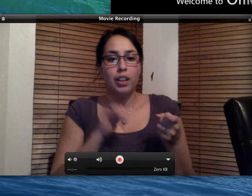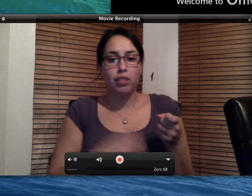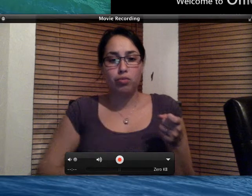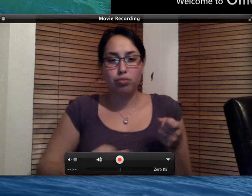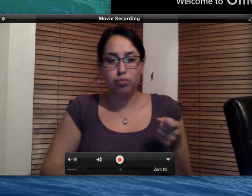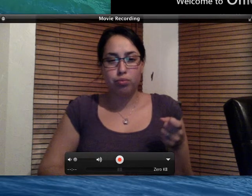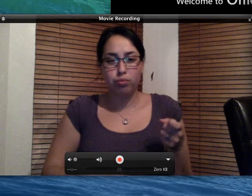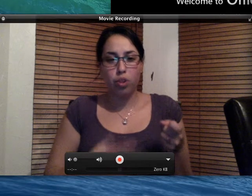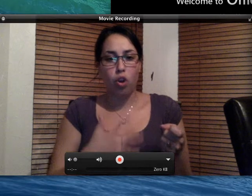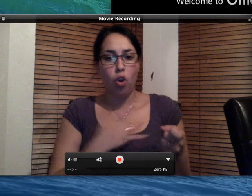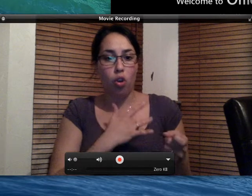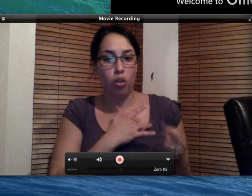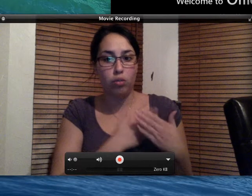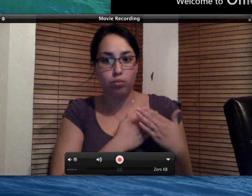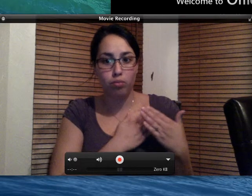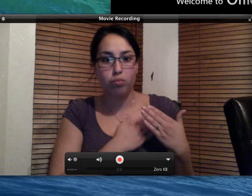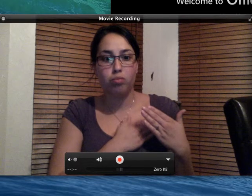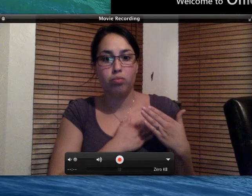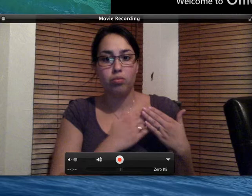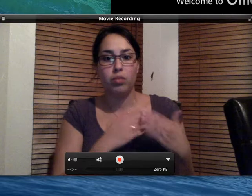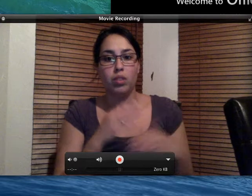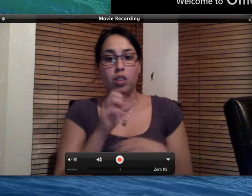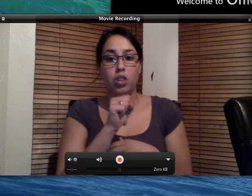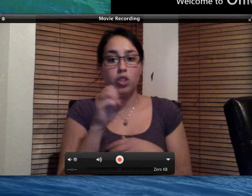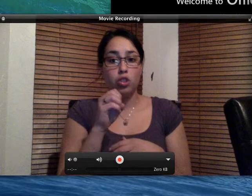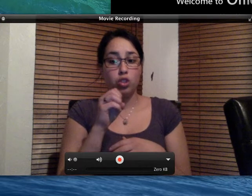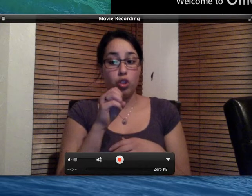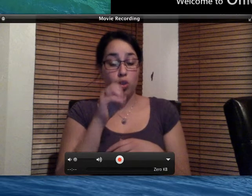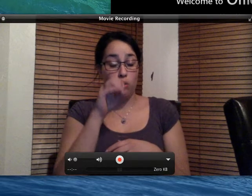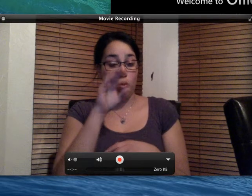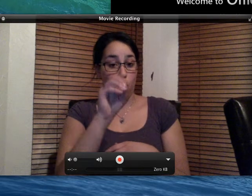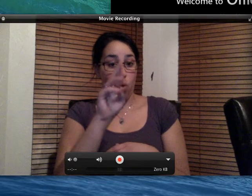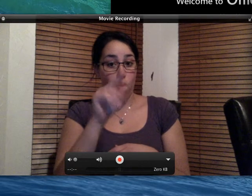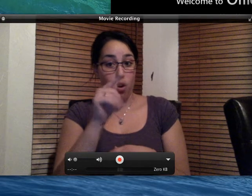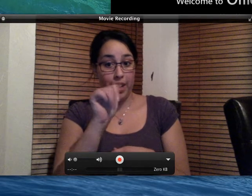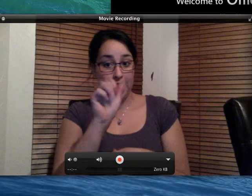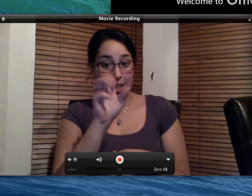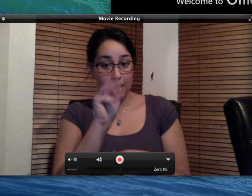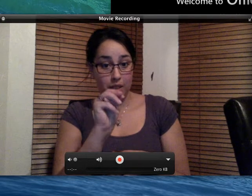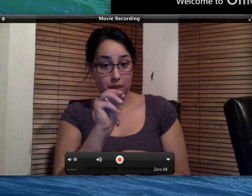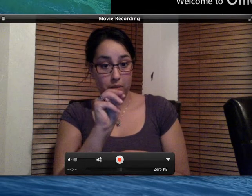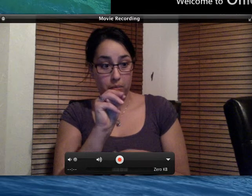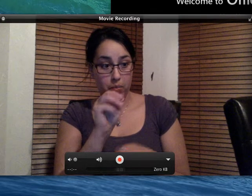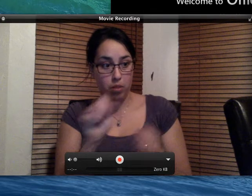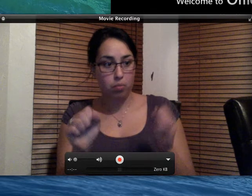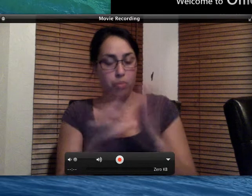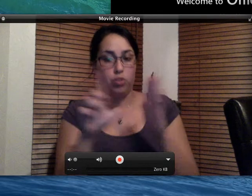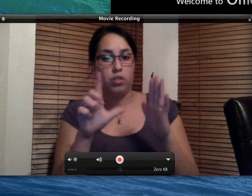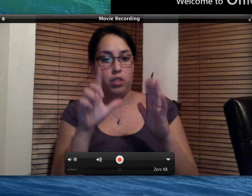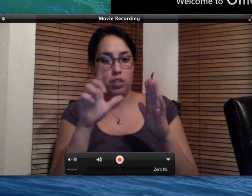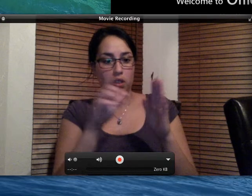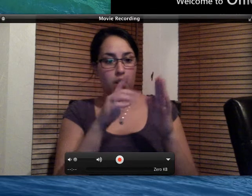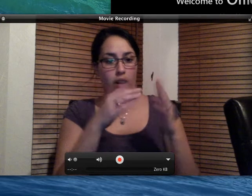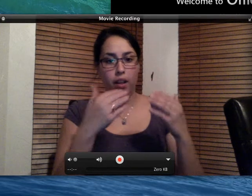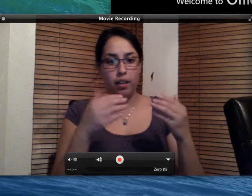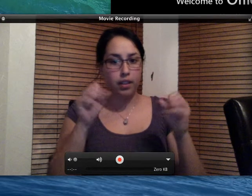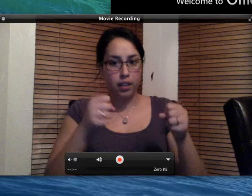and sexual arousal. And the orgasm reflex can be triggered by a surprisingly broad range of